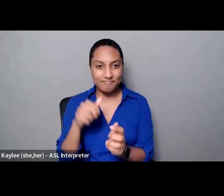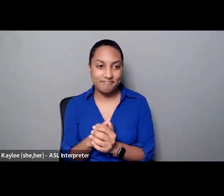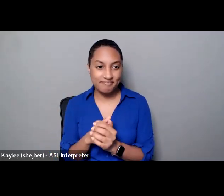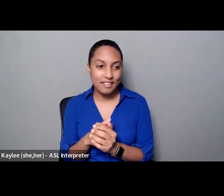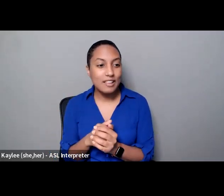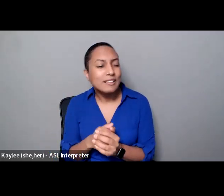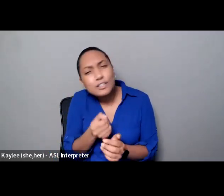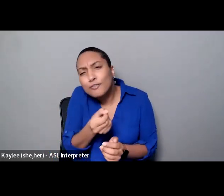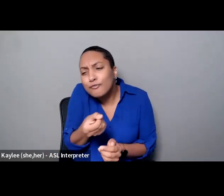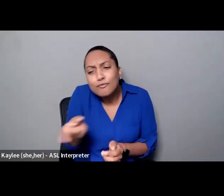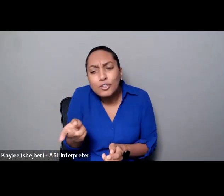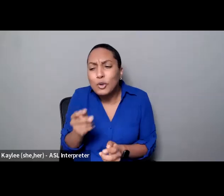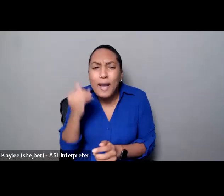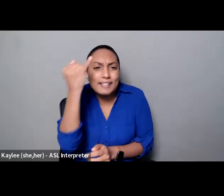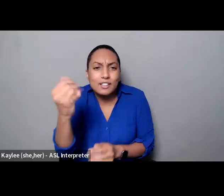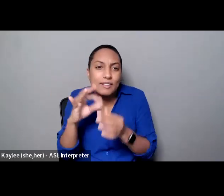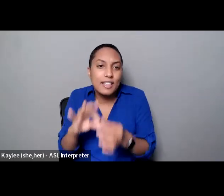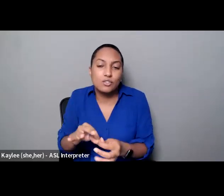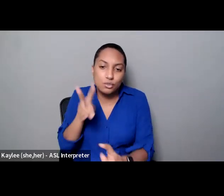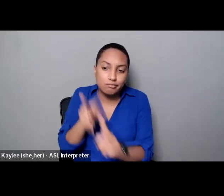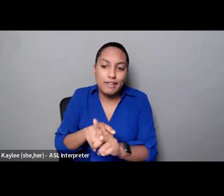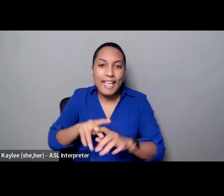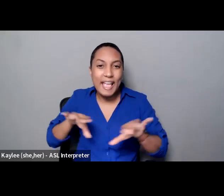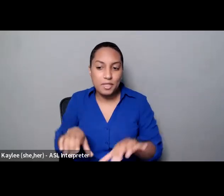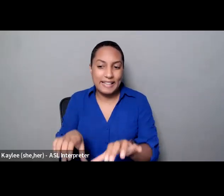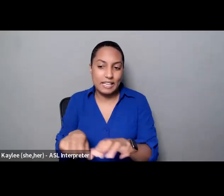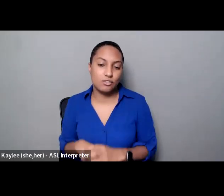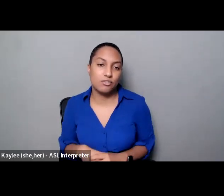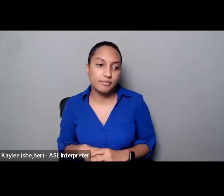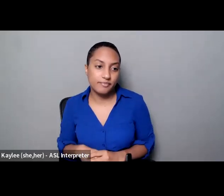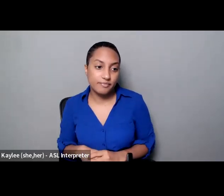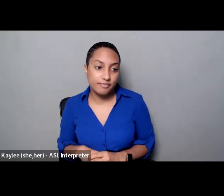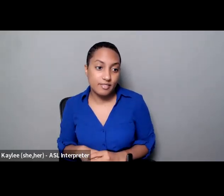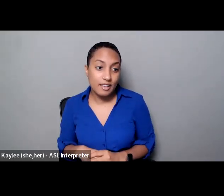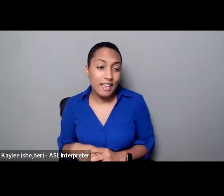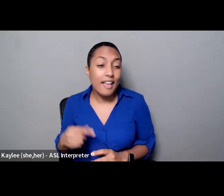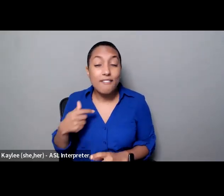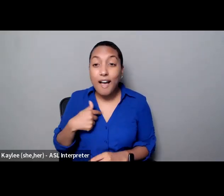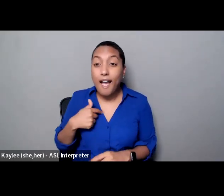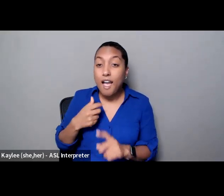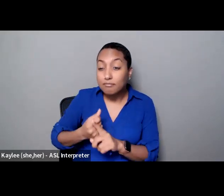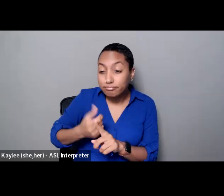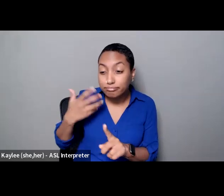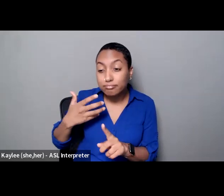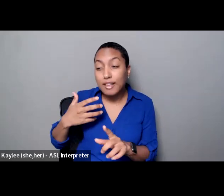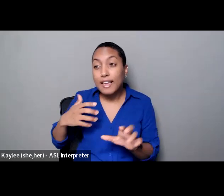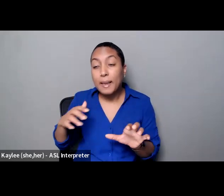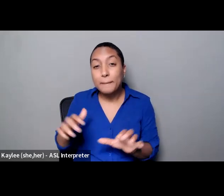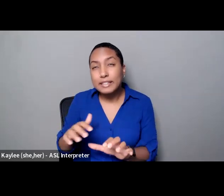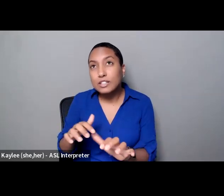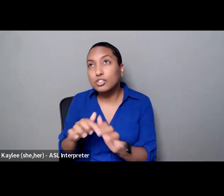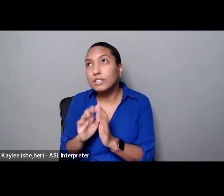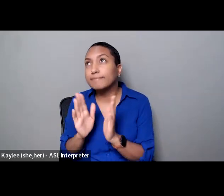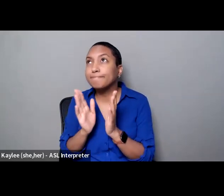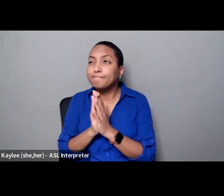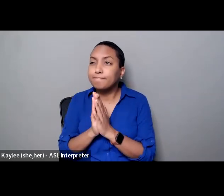to implementation. If I go further into implementation on programming, you want to, as